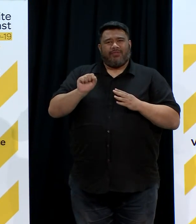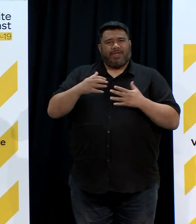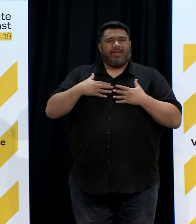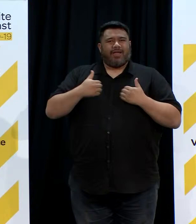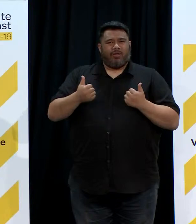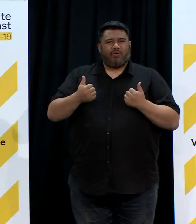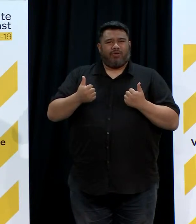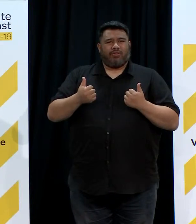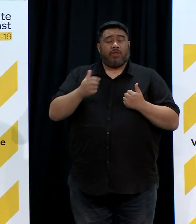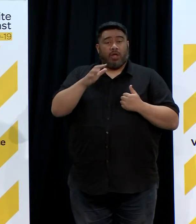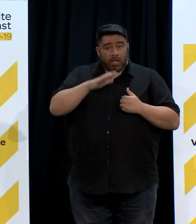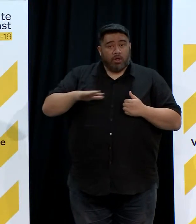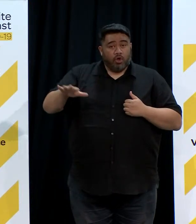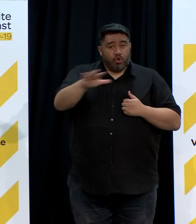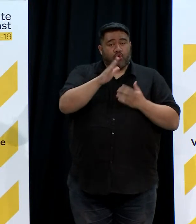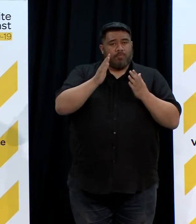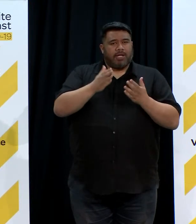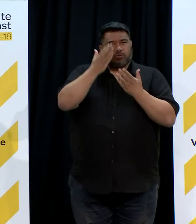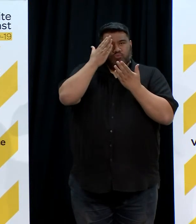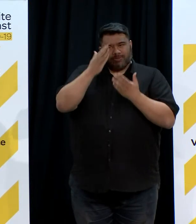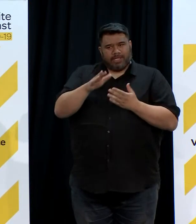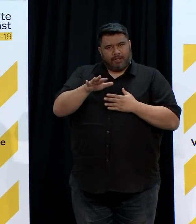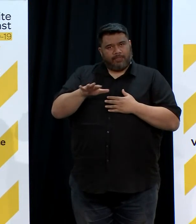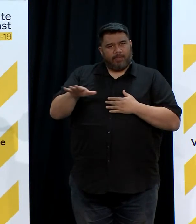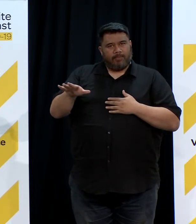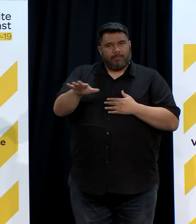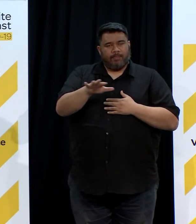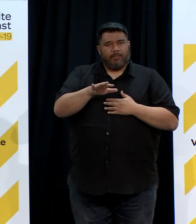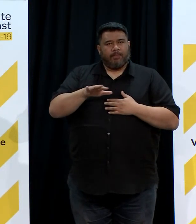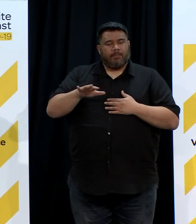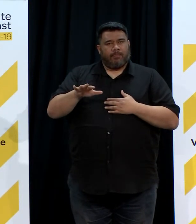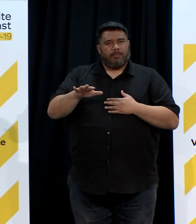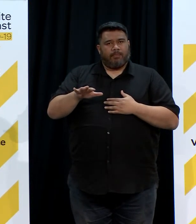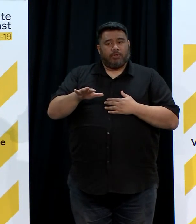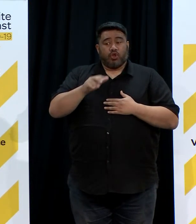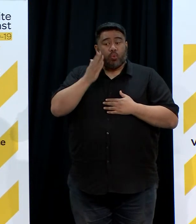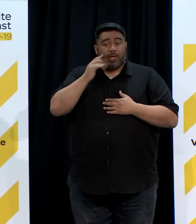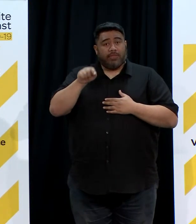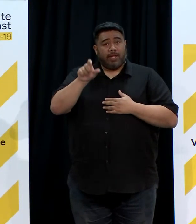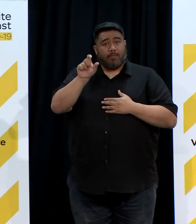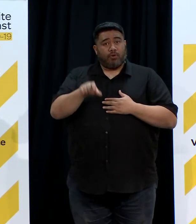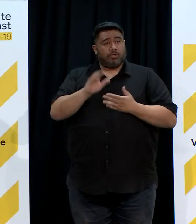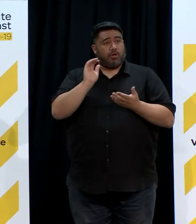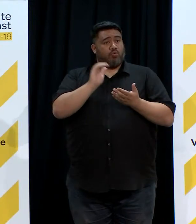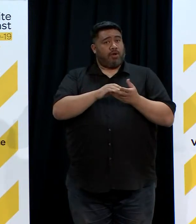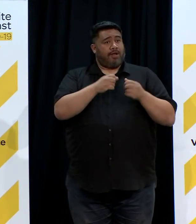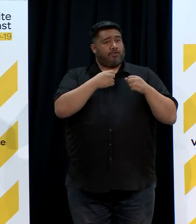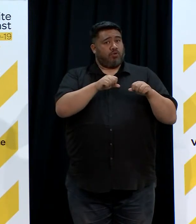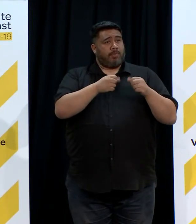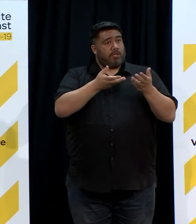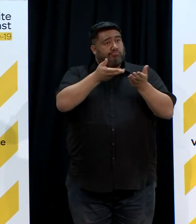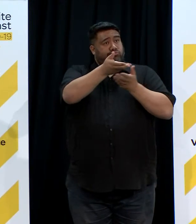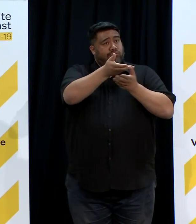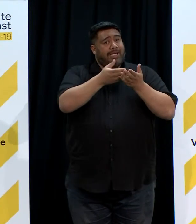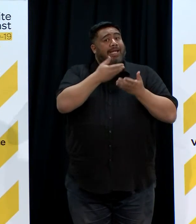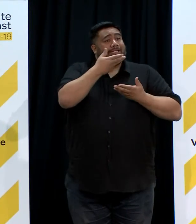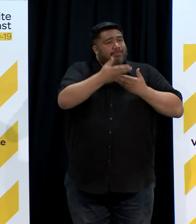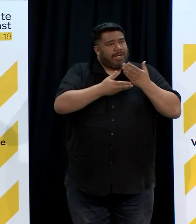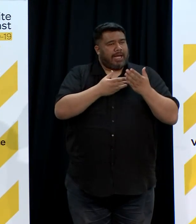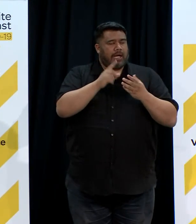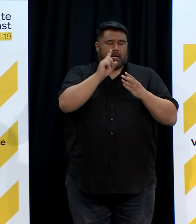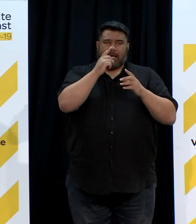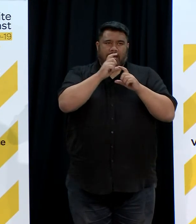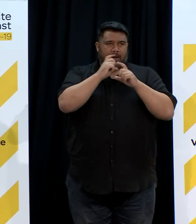masks, and when that conversation occurs, it should be a respectful conversation between people there. Obviously, we've